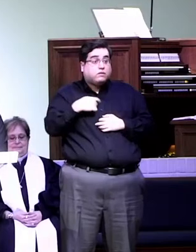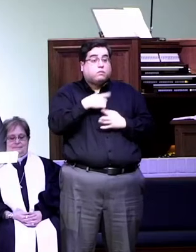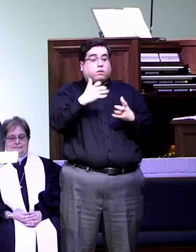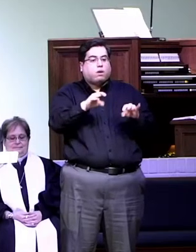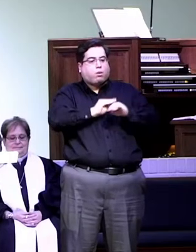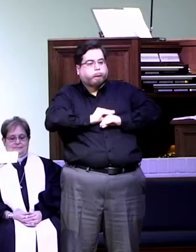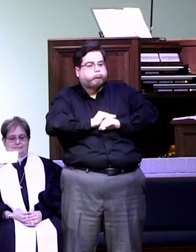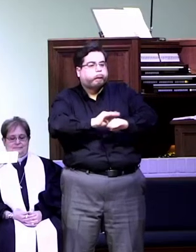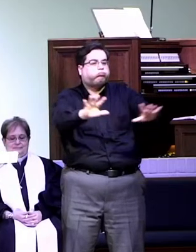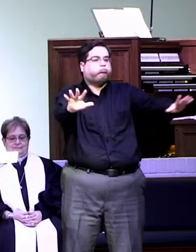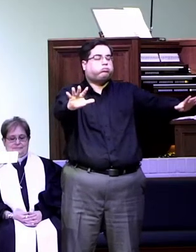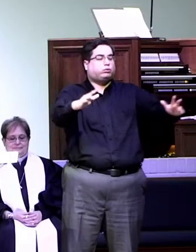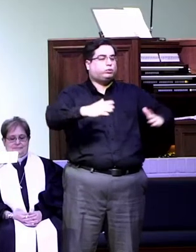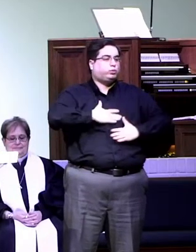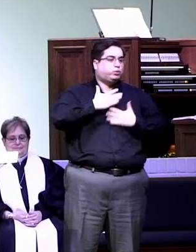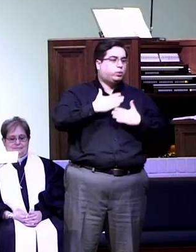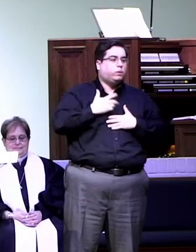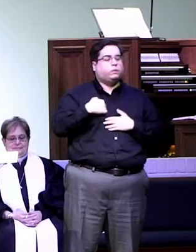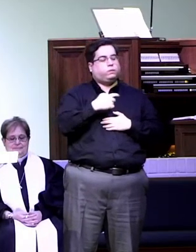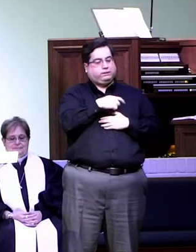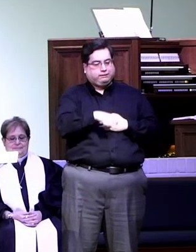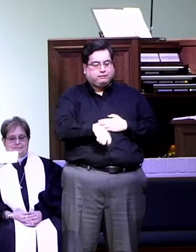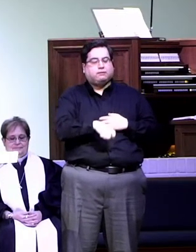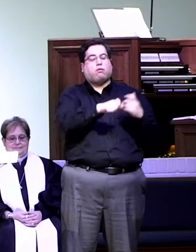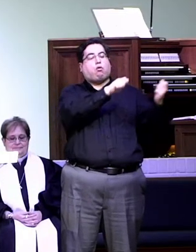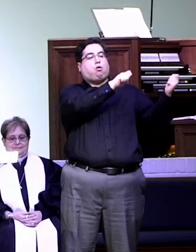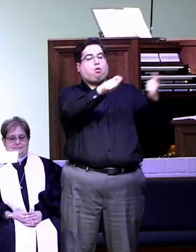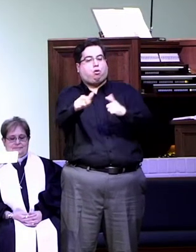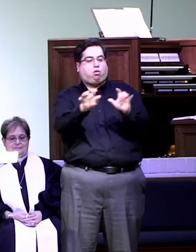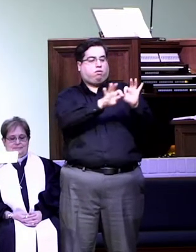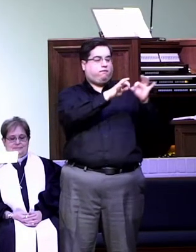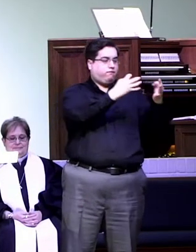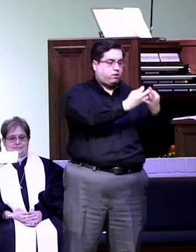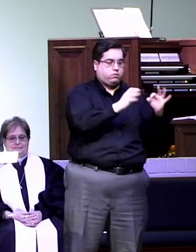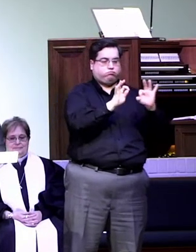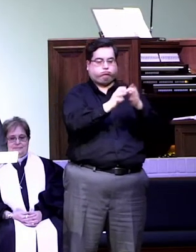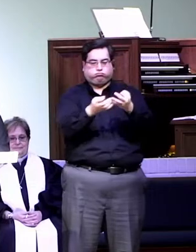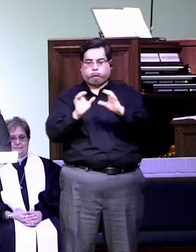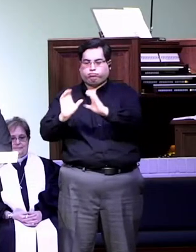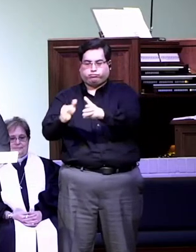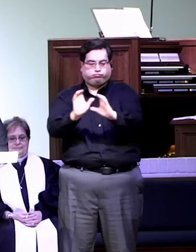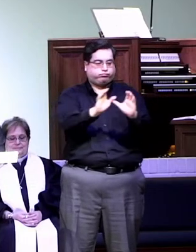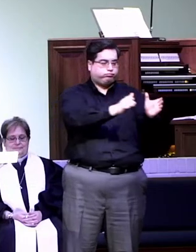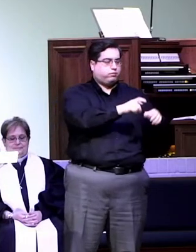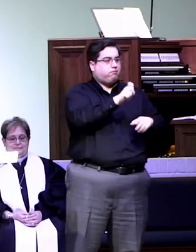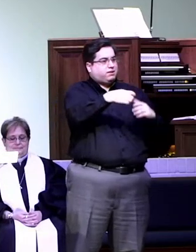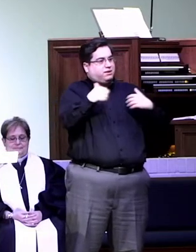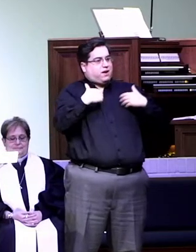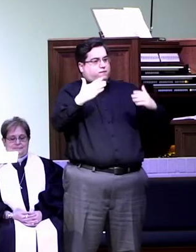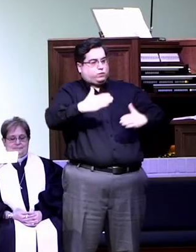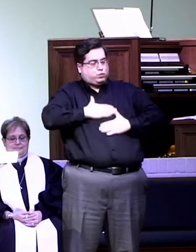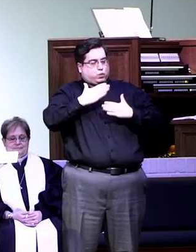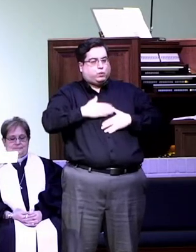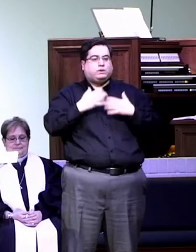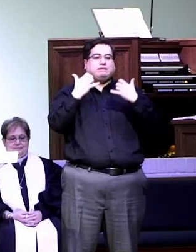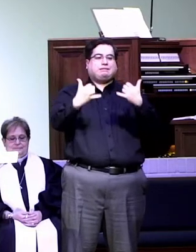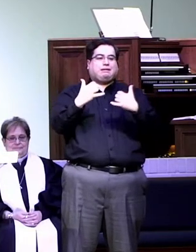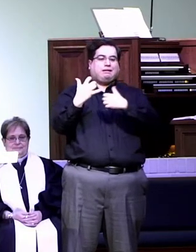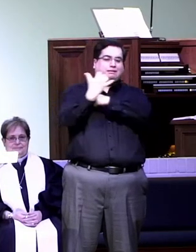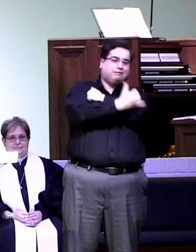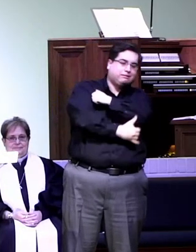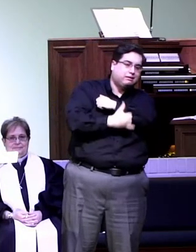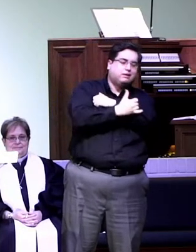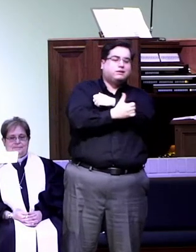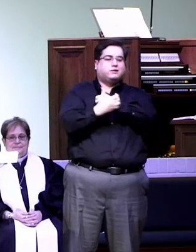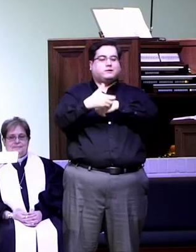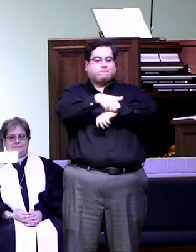joy, we need every family to have joy. Today, nations put too much effort